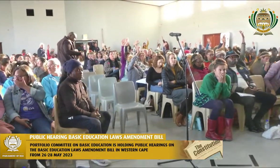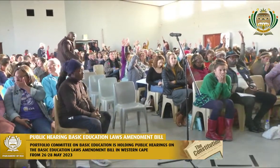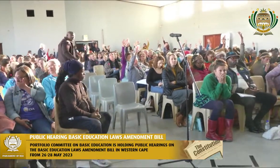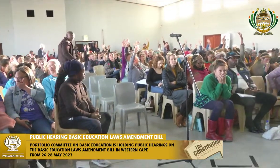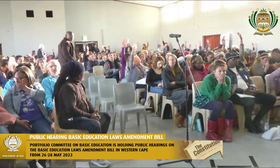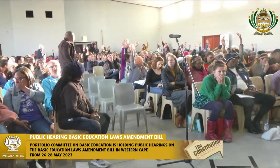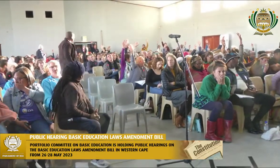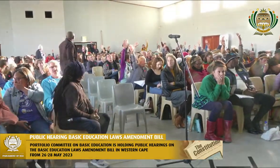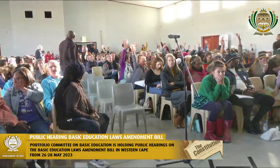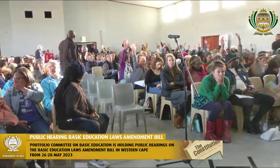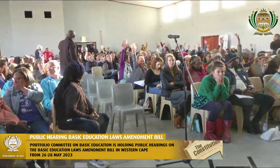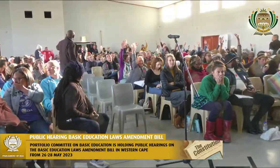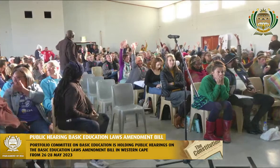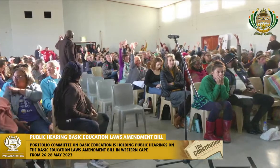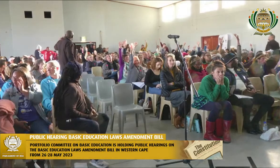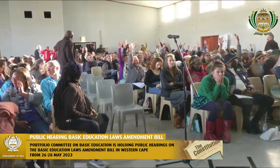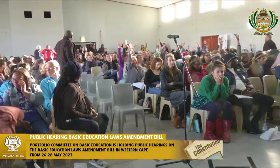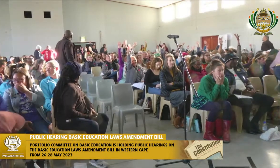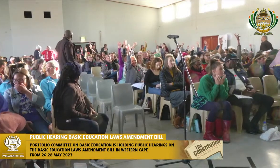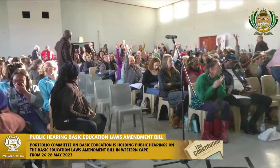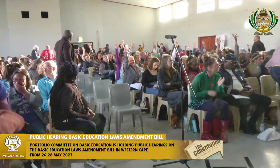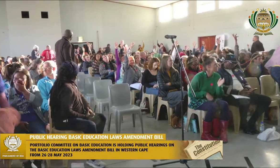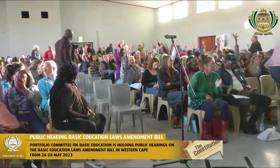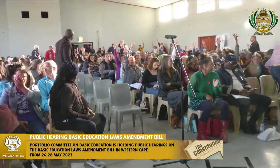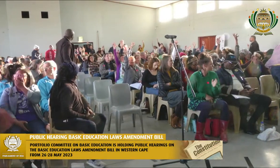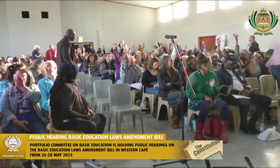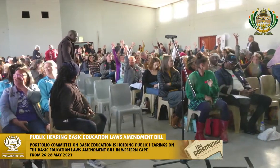One, two,